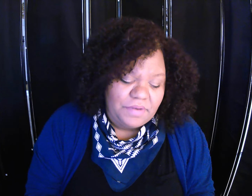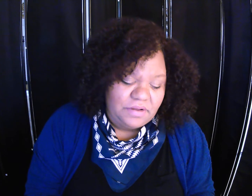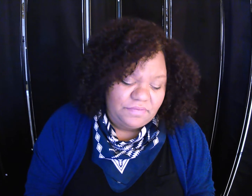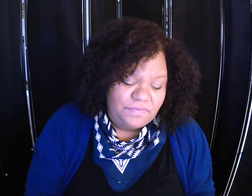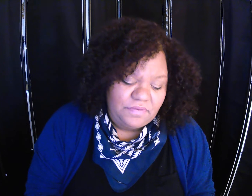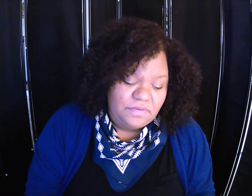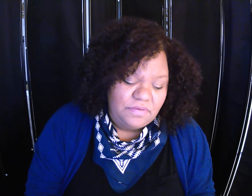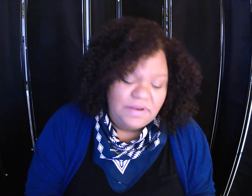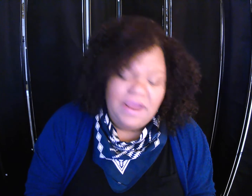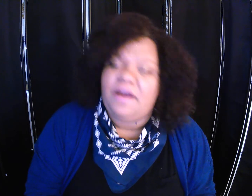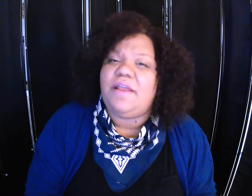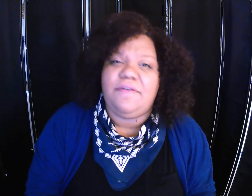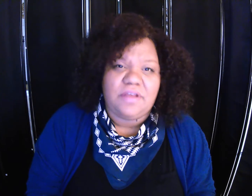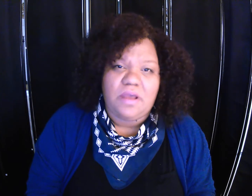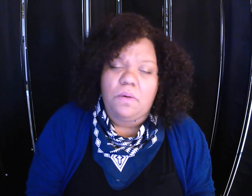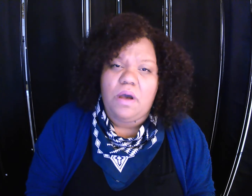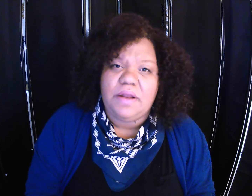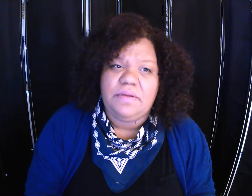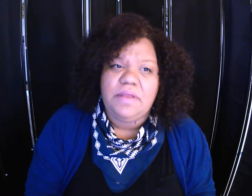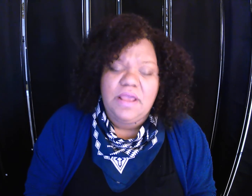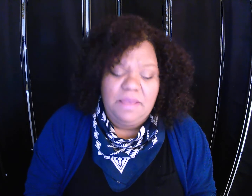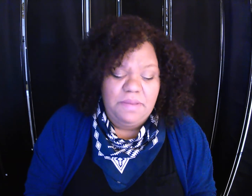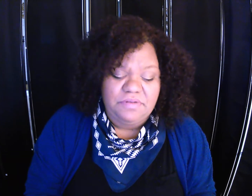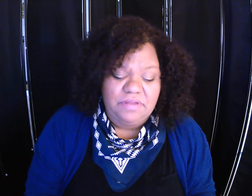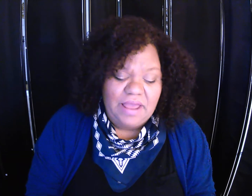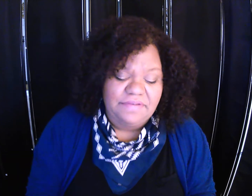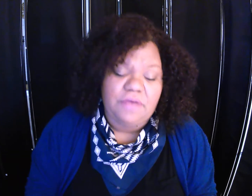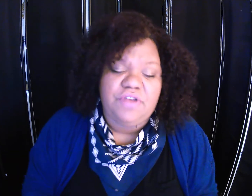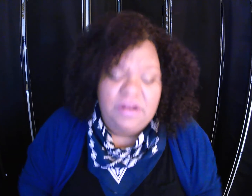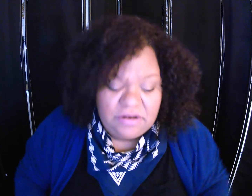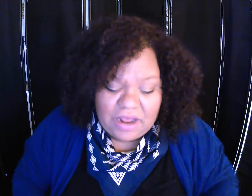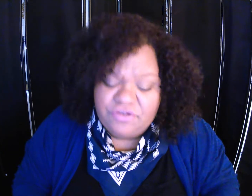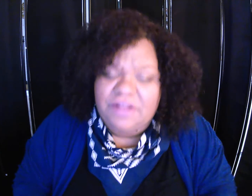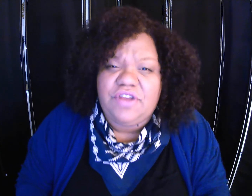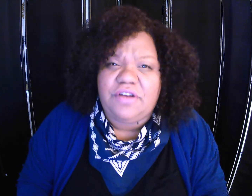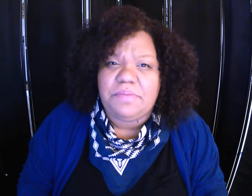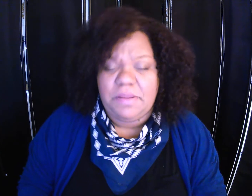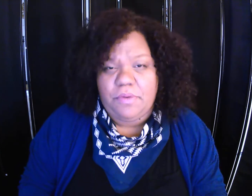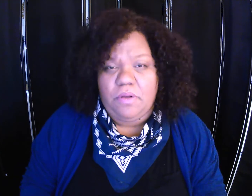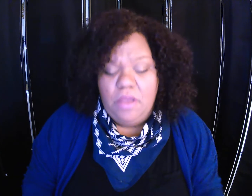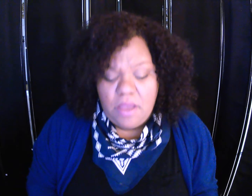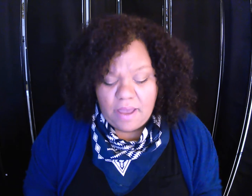transformative narratives that go on in people's lives, how transgendered people